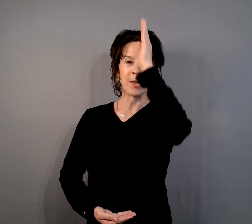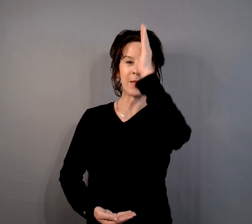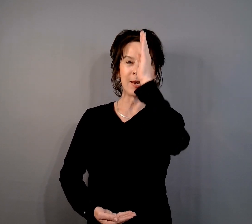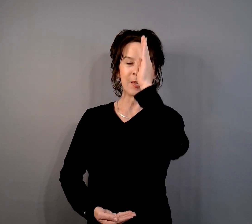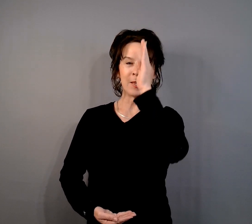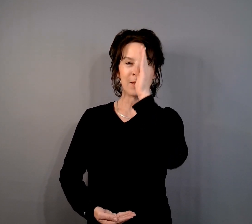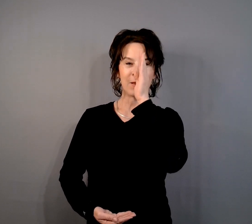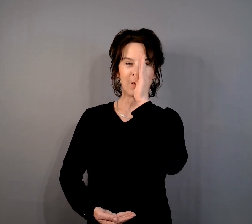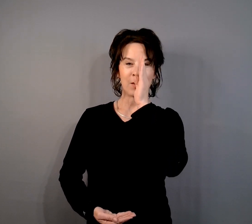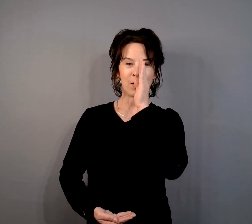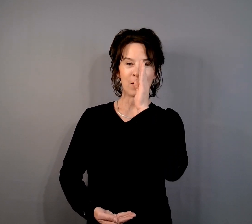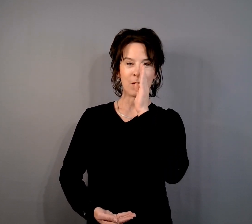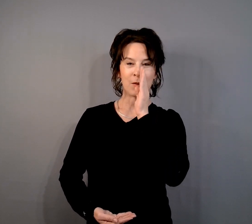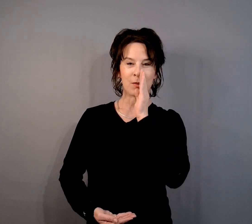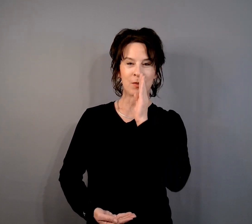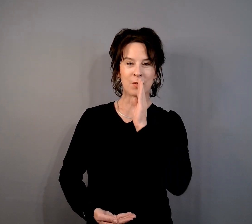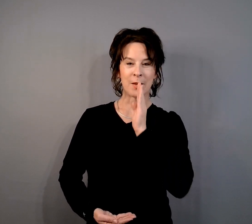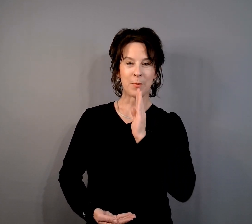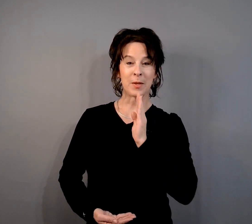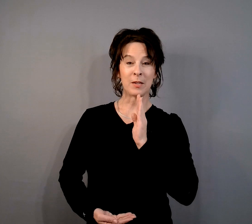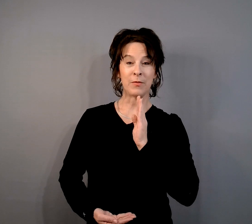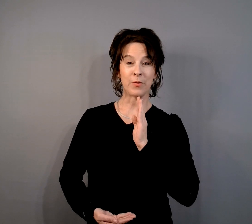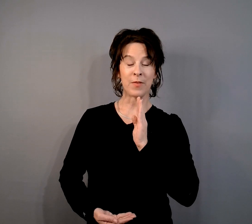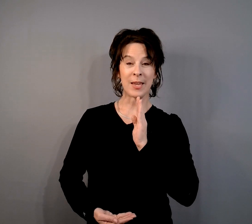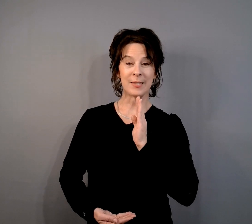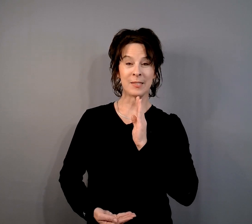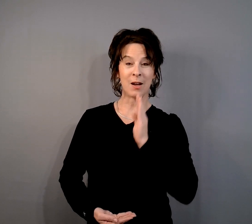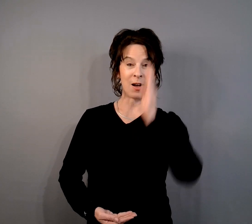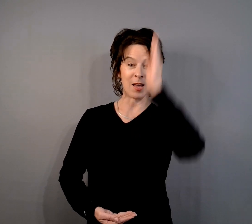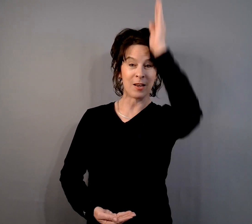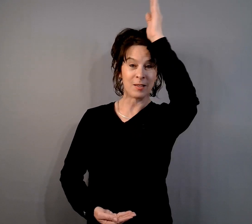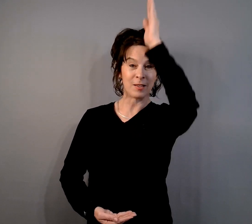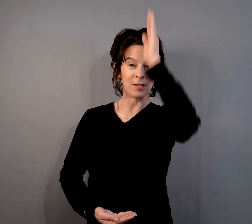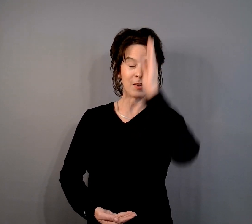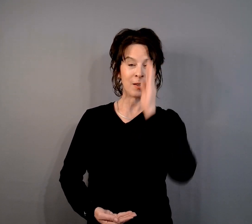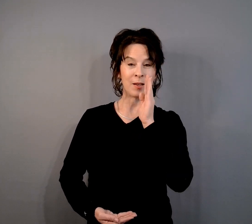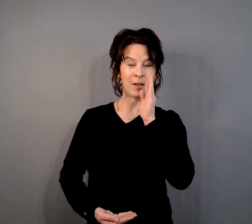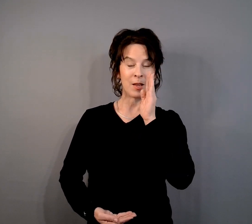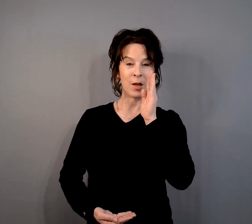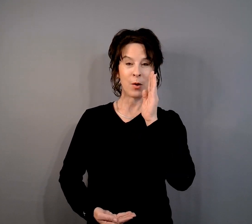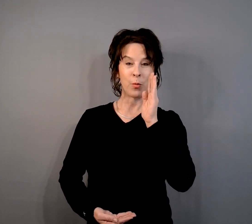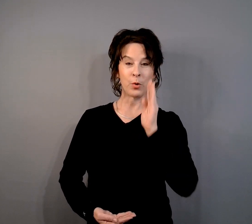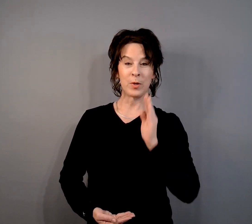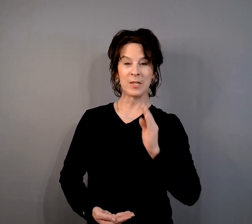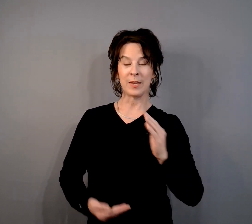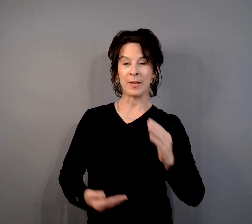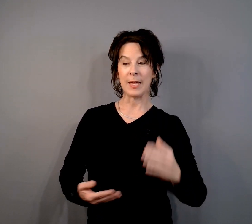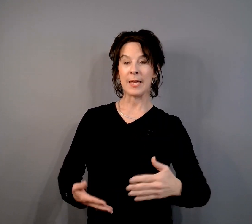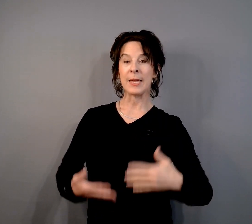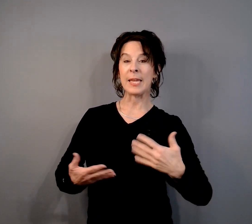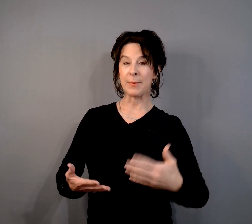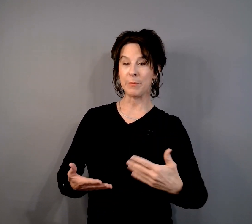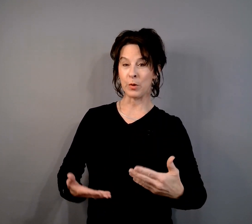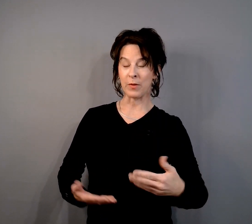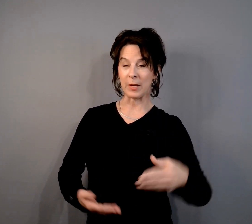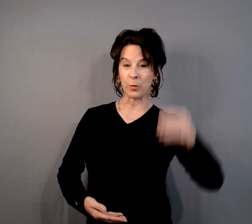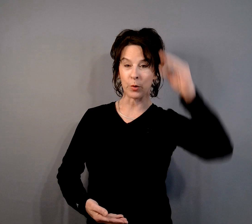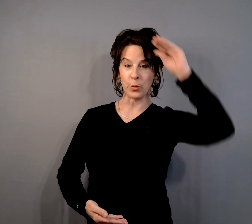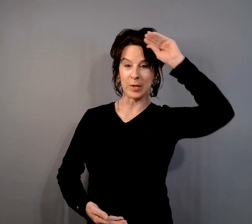forehead down the middle of your face, God. We're going to keep moving. We're going to